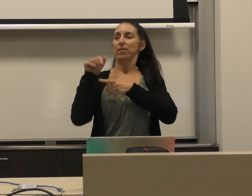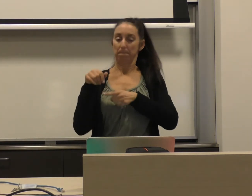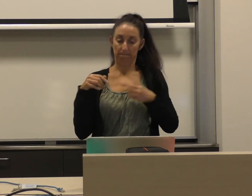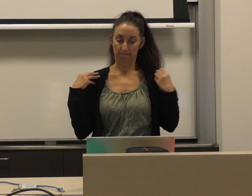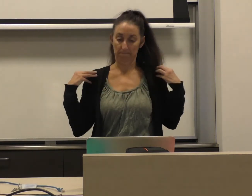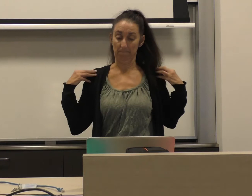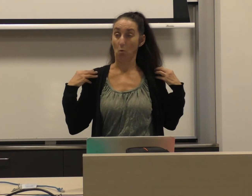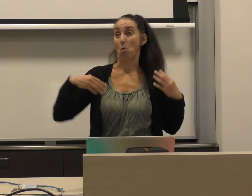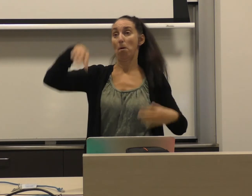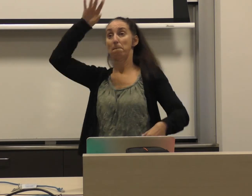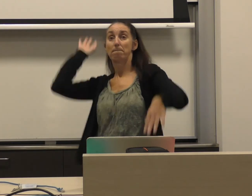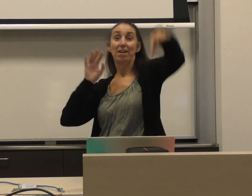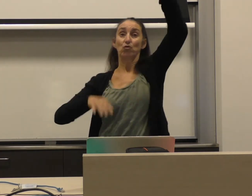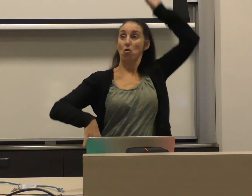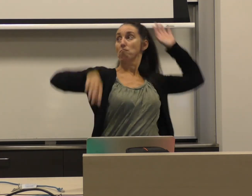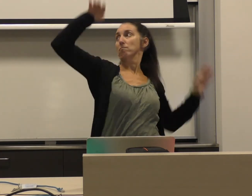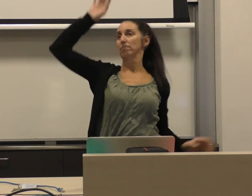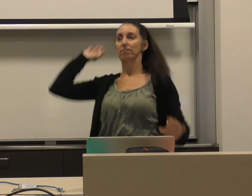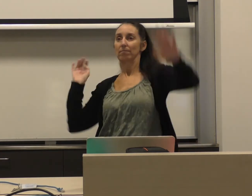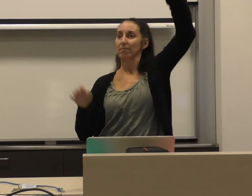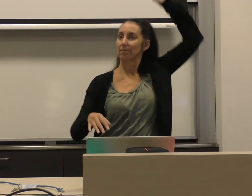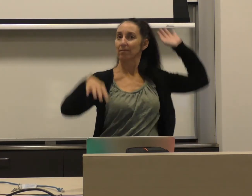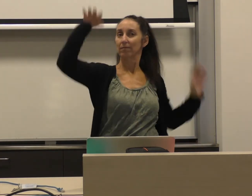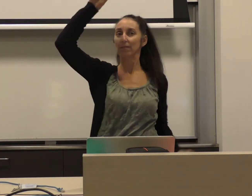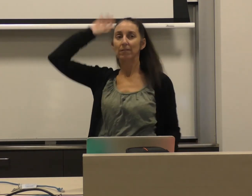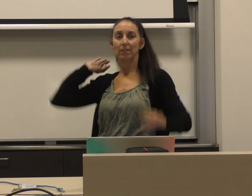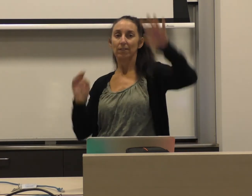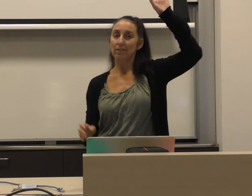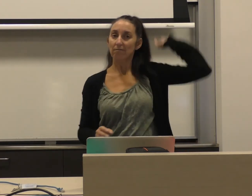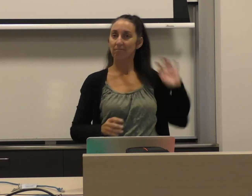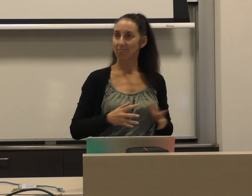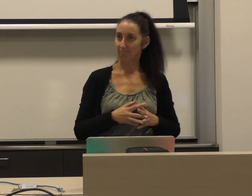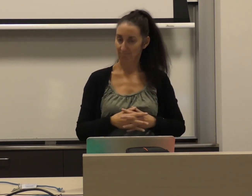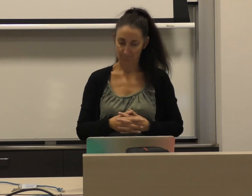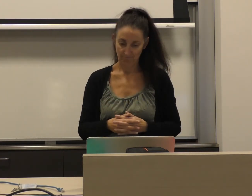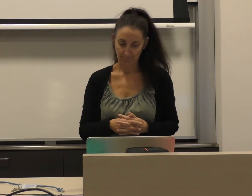Shoulders can come back if you're talking about backstroke in swimming.